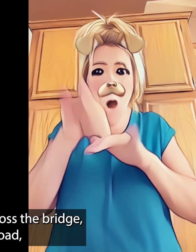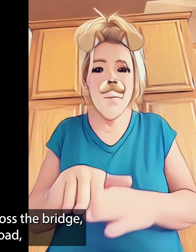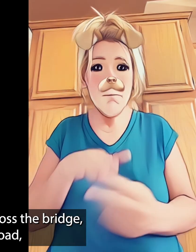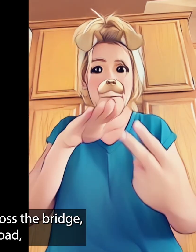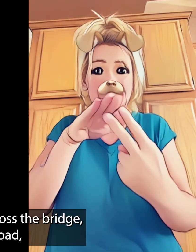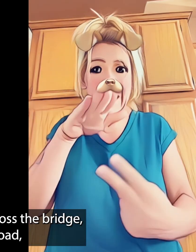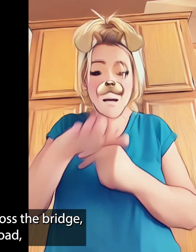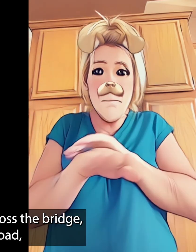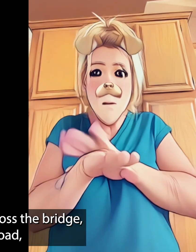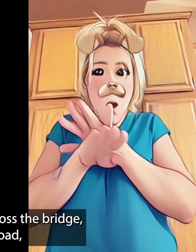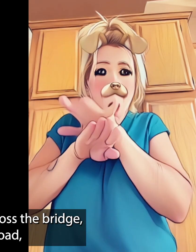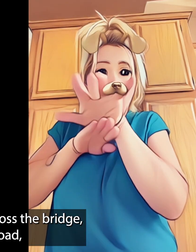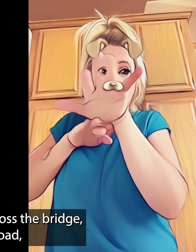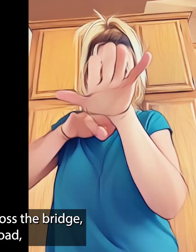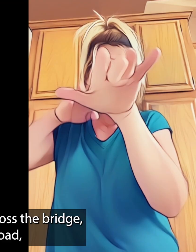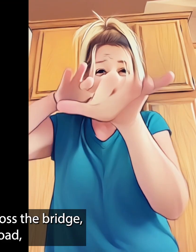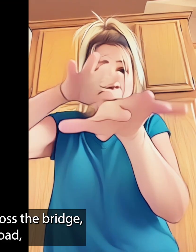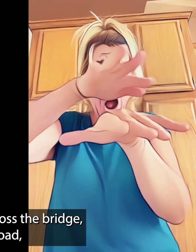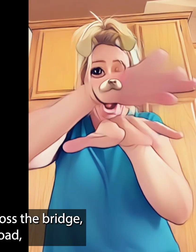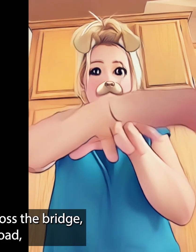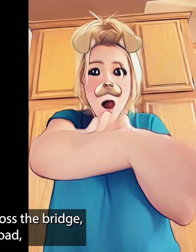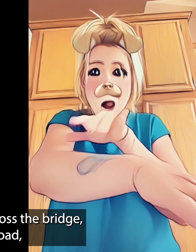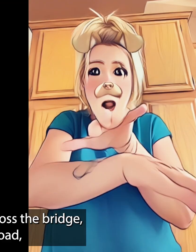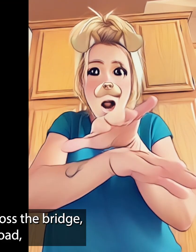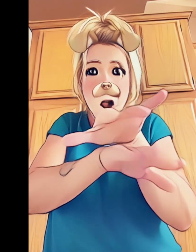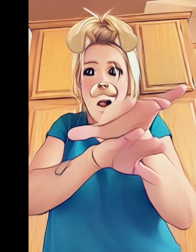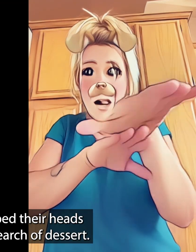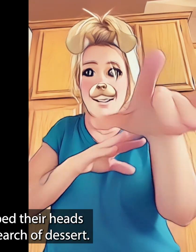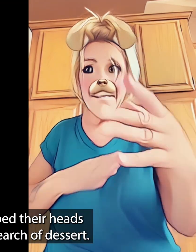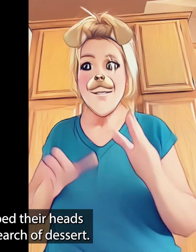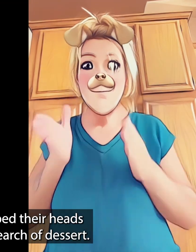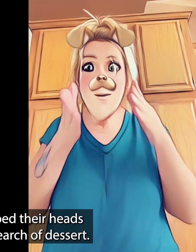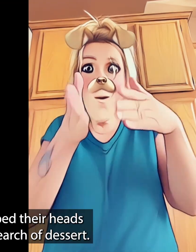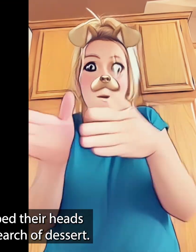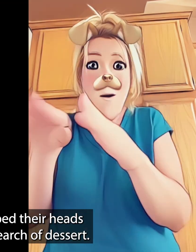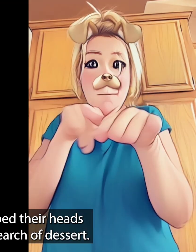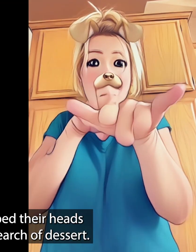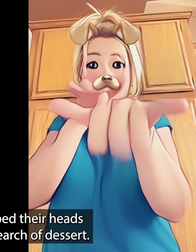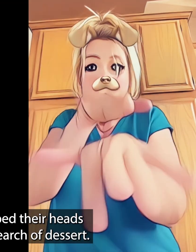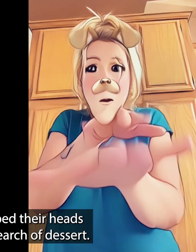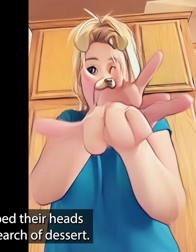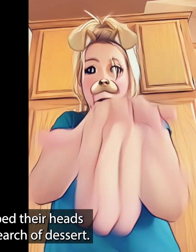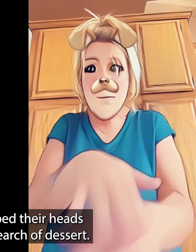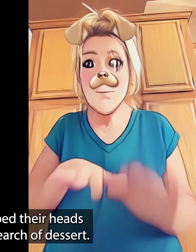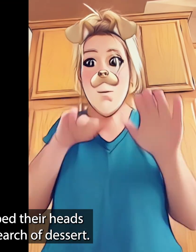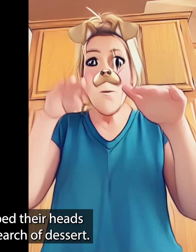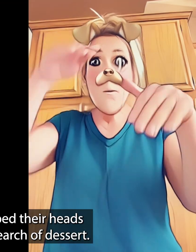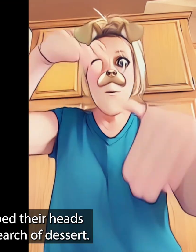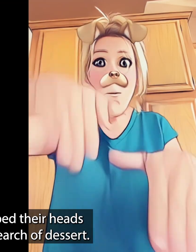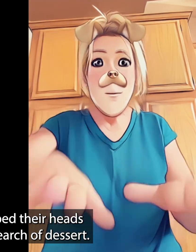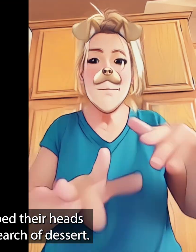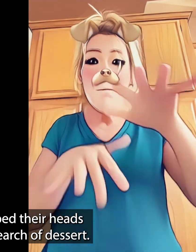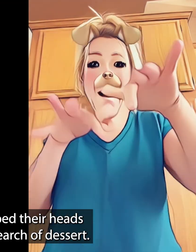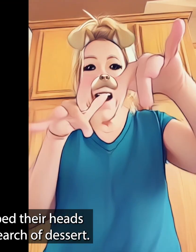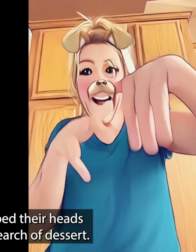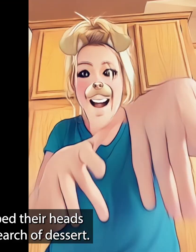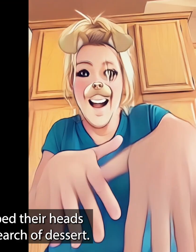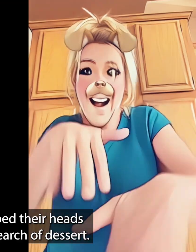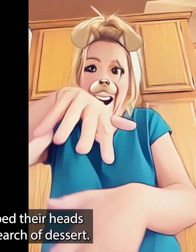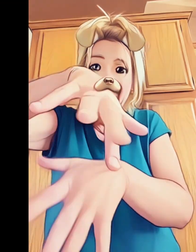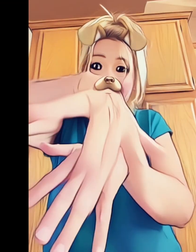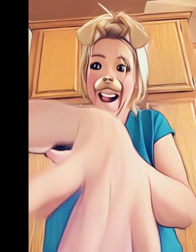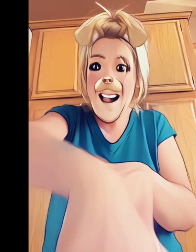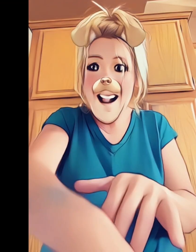They all ran together across the bridge, through the road, down the hills, and popped their heads back under the fence in search